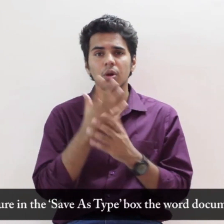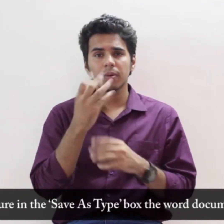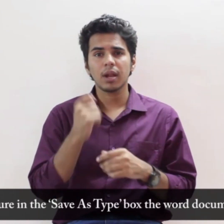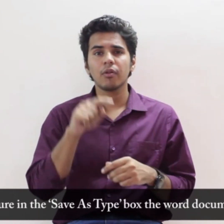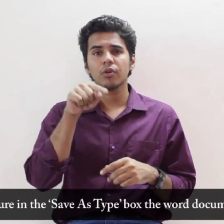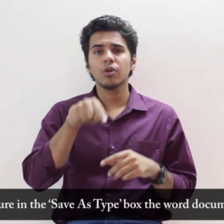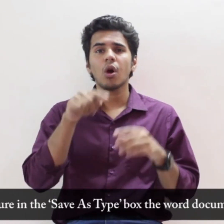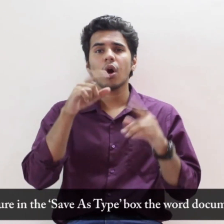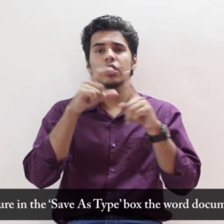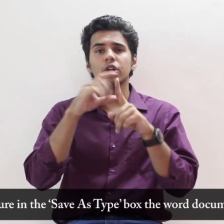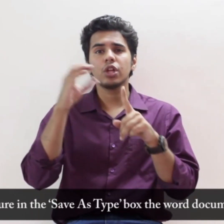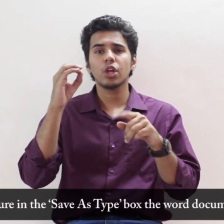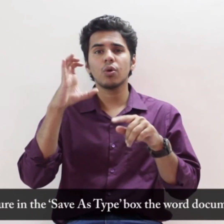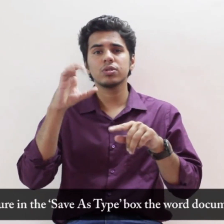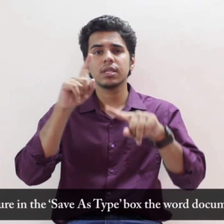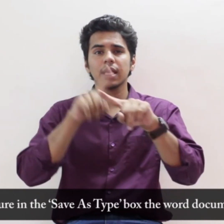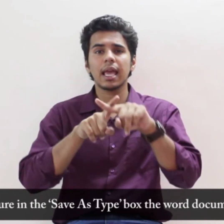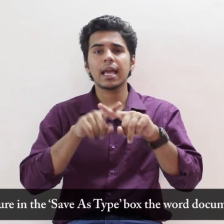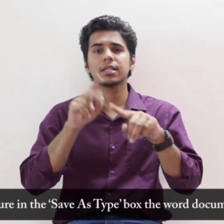is .docx.